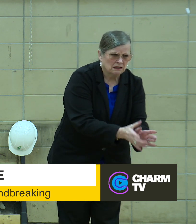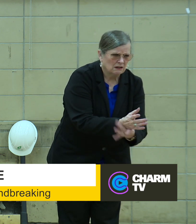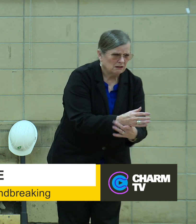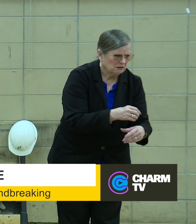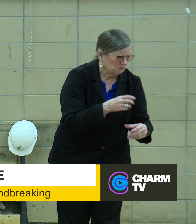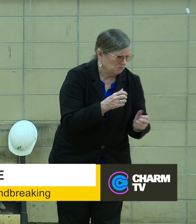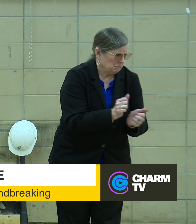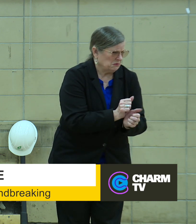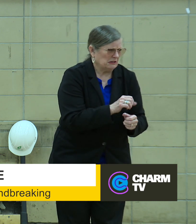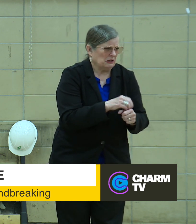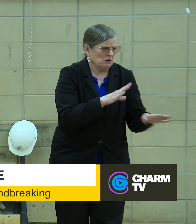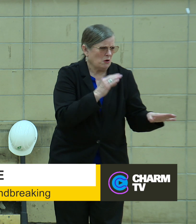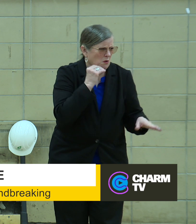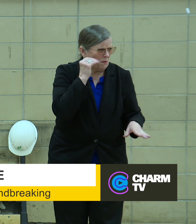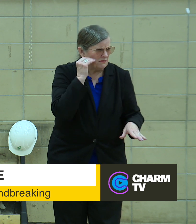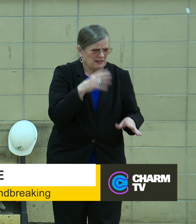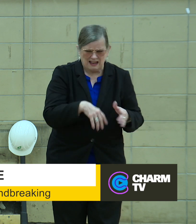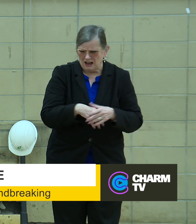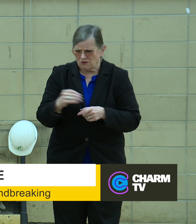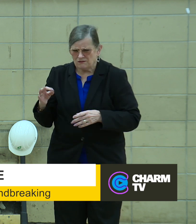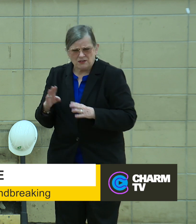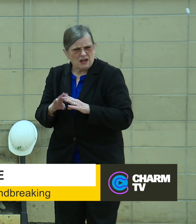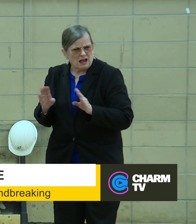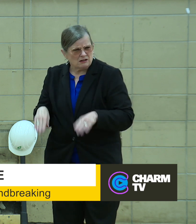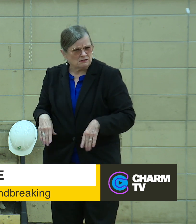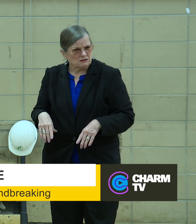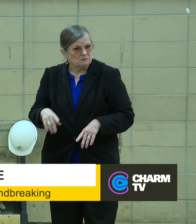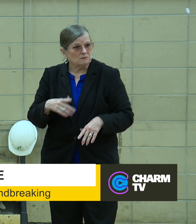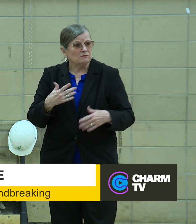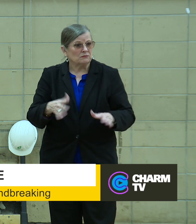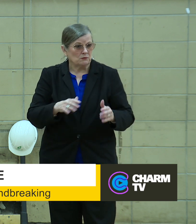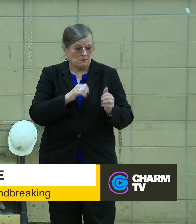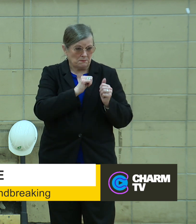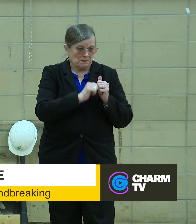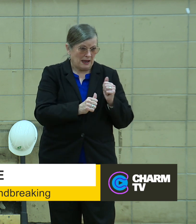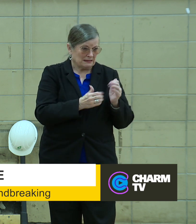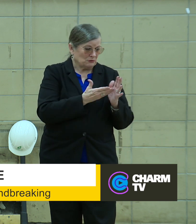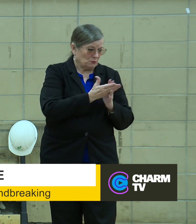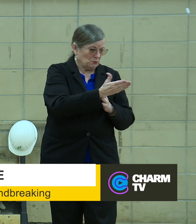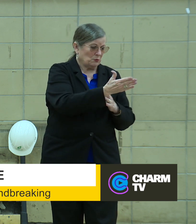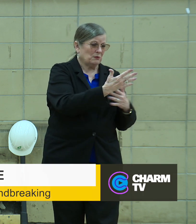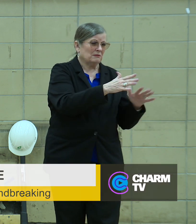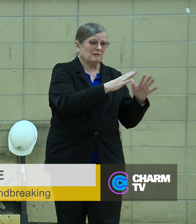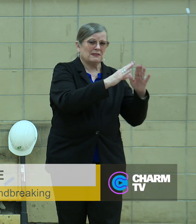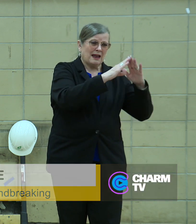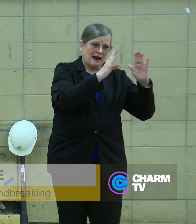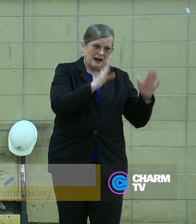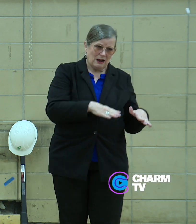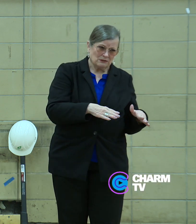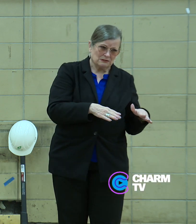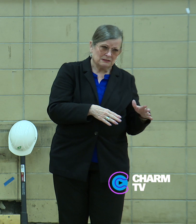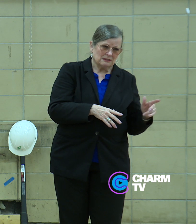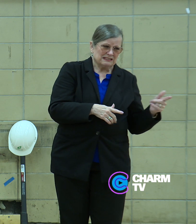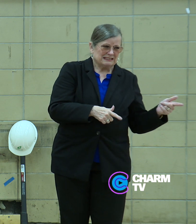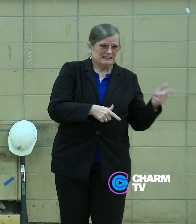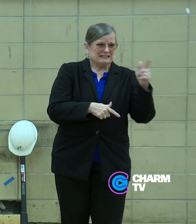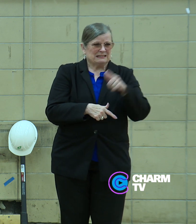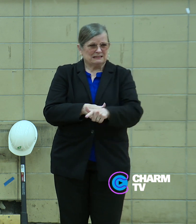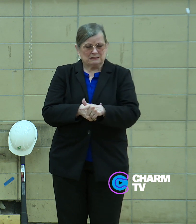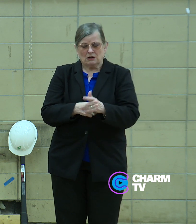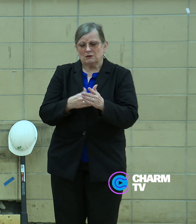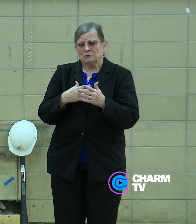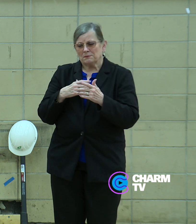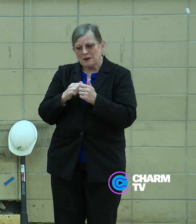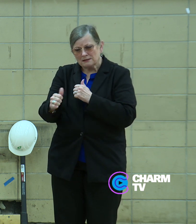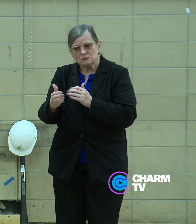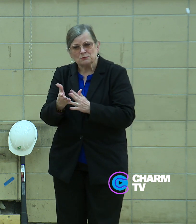folks in the House that we were able to pass that through the House, and we're very hopeful that we'll be able to do that on the Senate side next year, and we're gonna keep